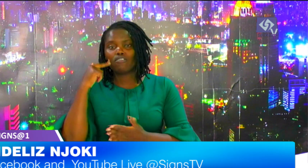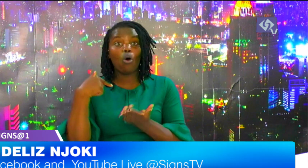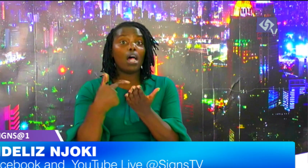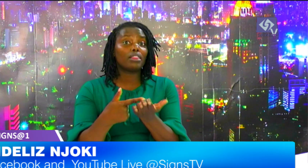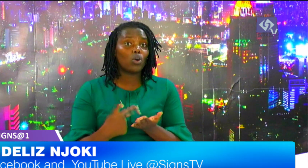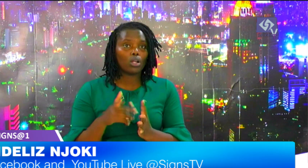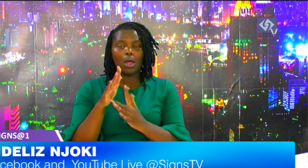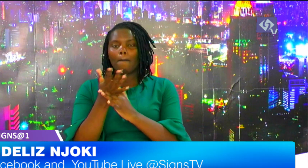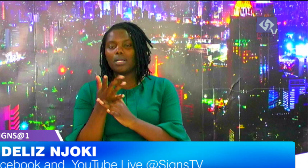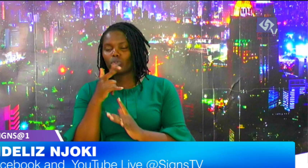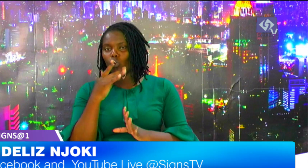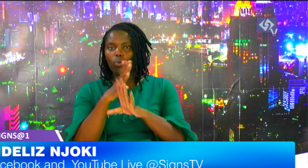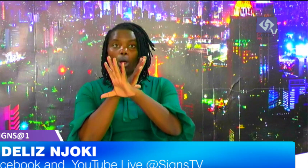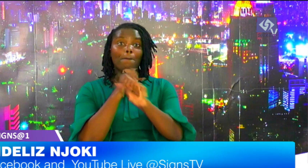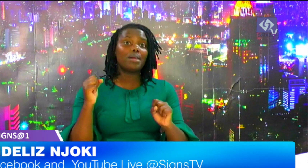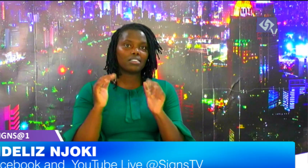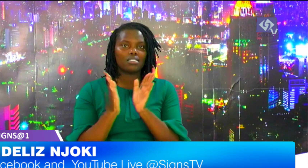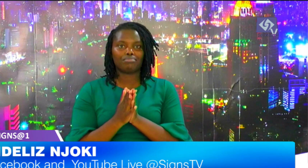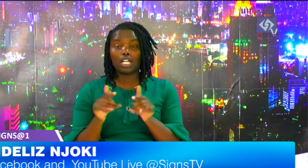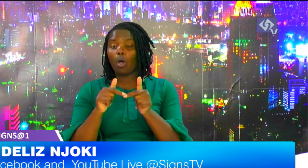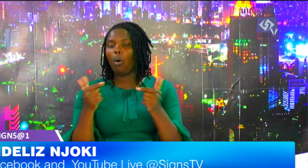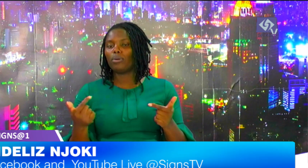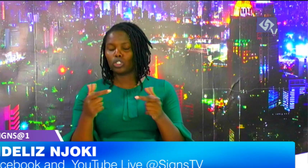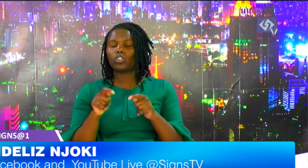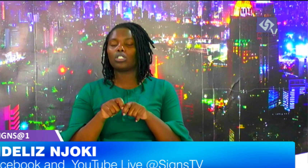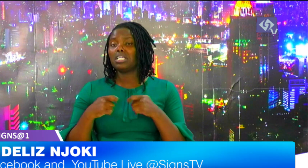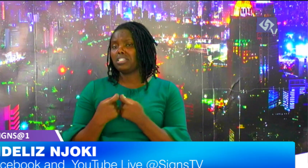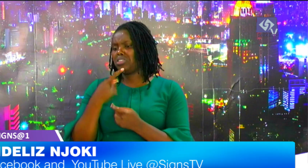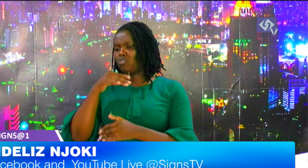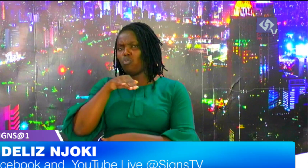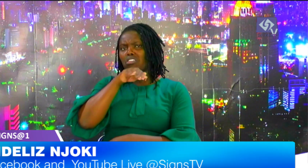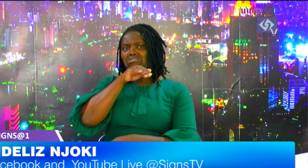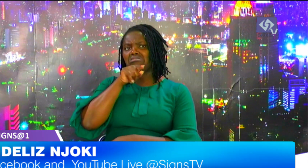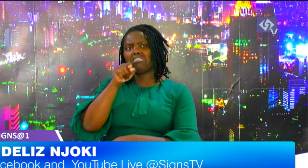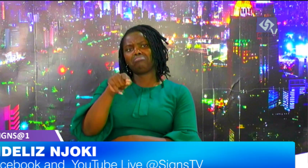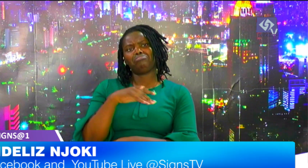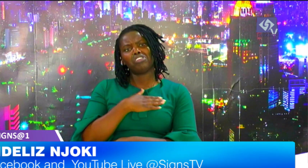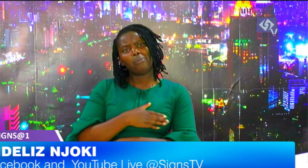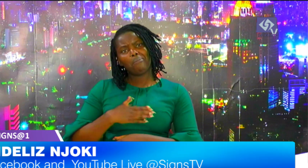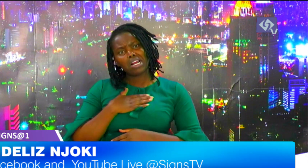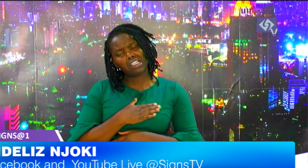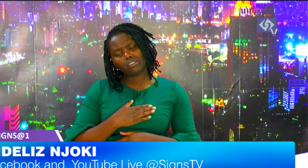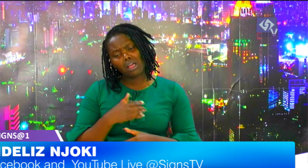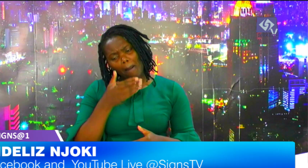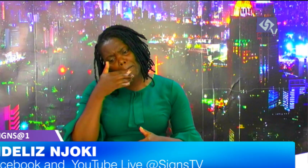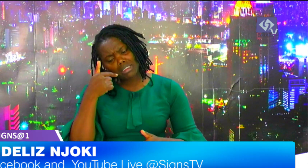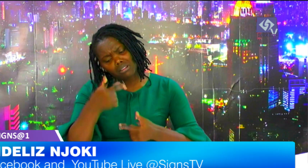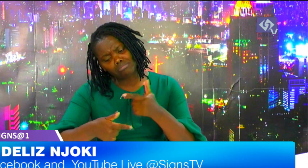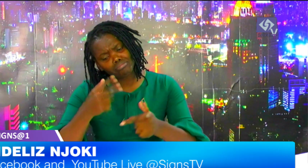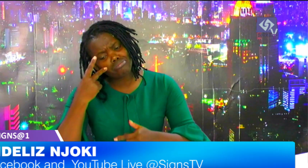Arati called for dialogue between the president and opposition leader Raila Odinga towards